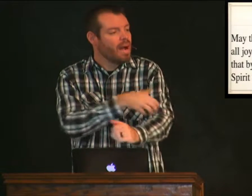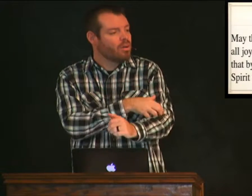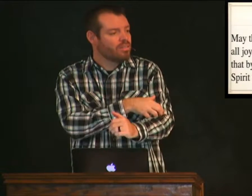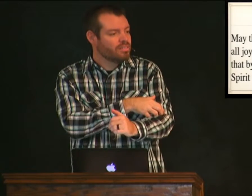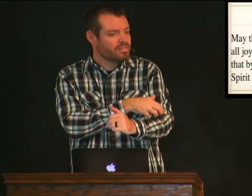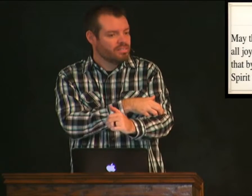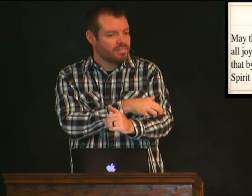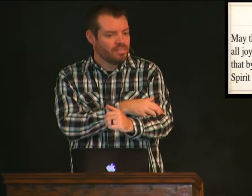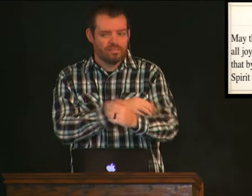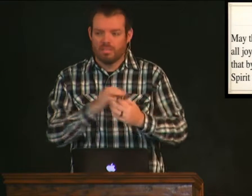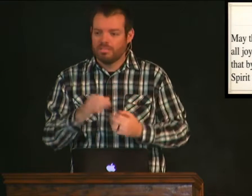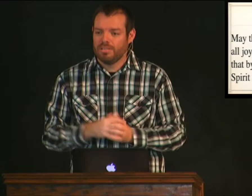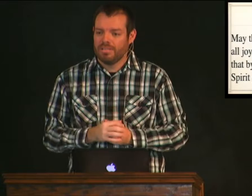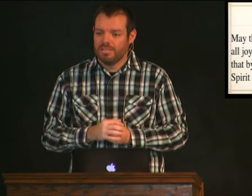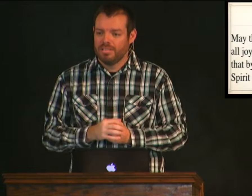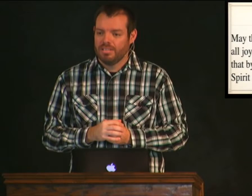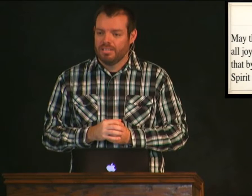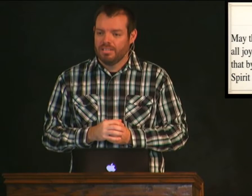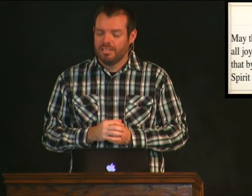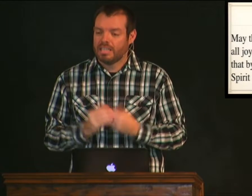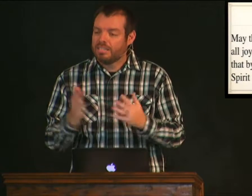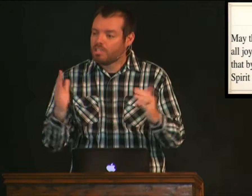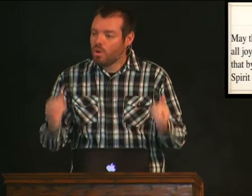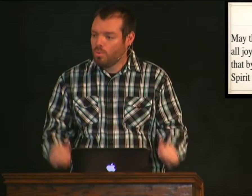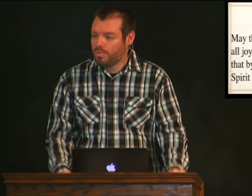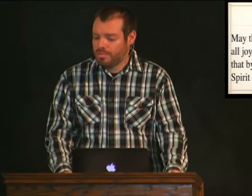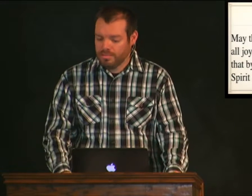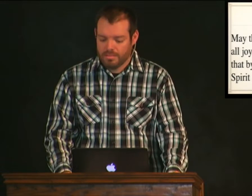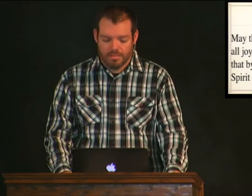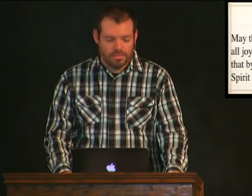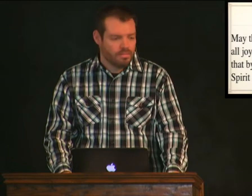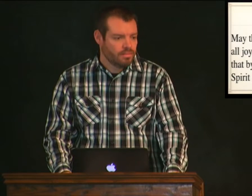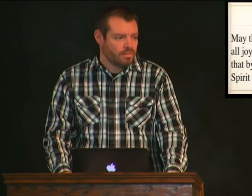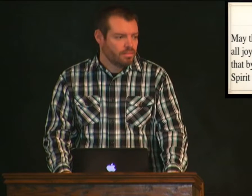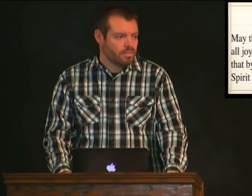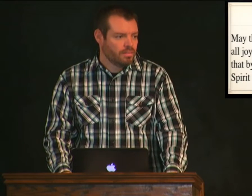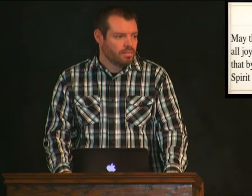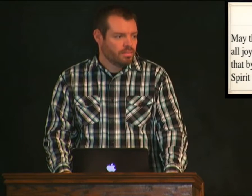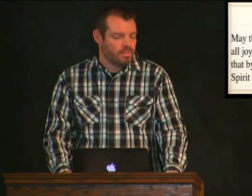It's the power of the Holy Spirit that gives you hope,